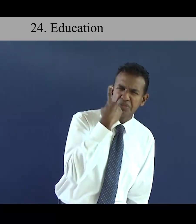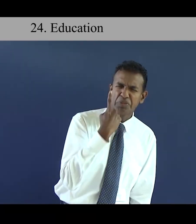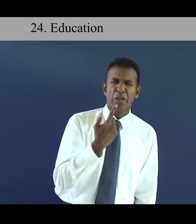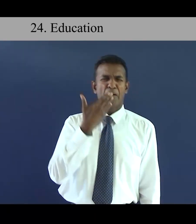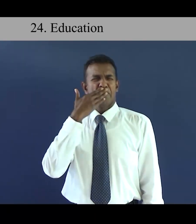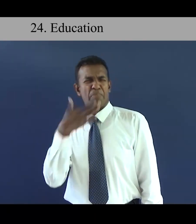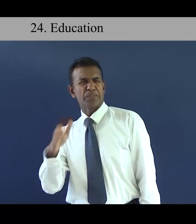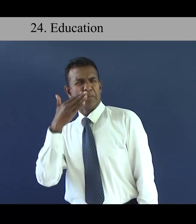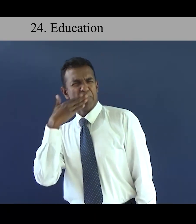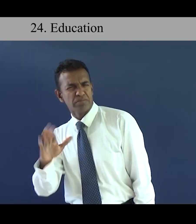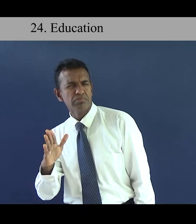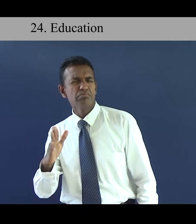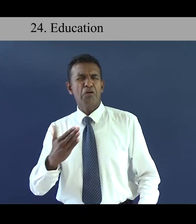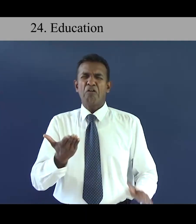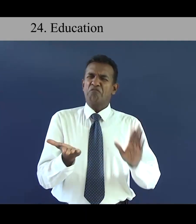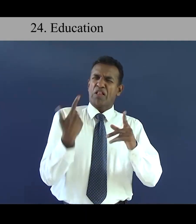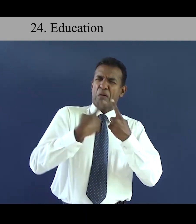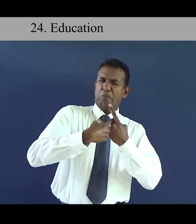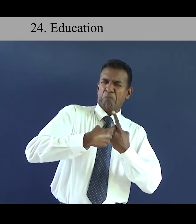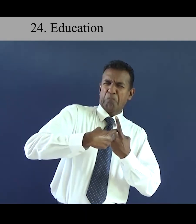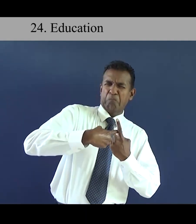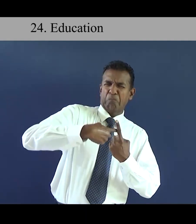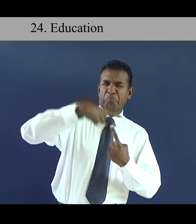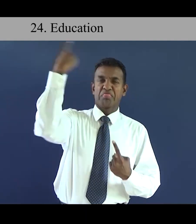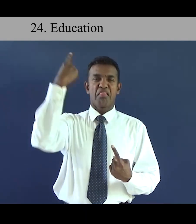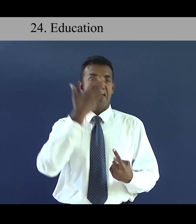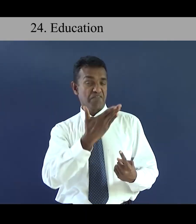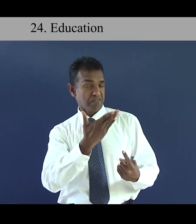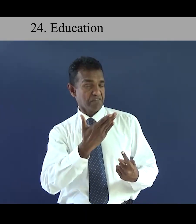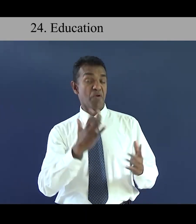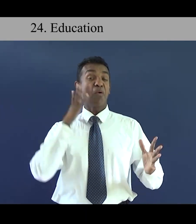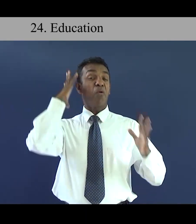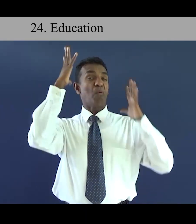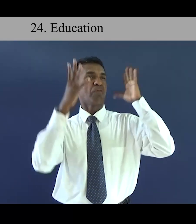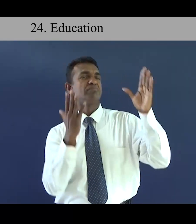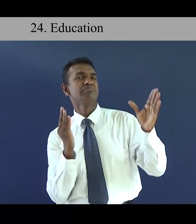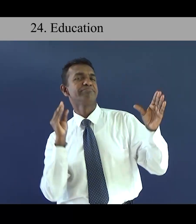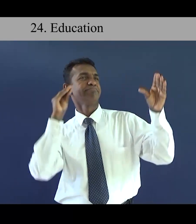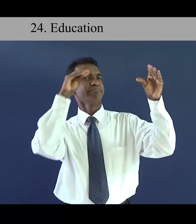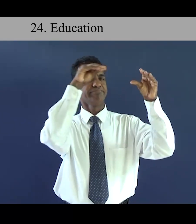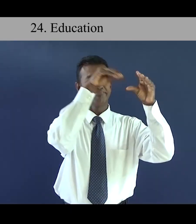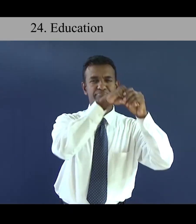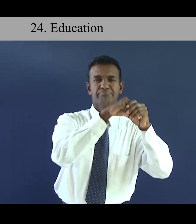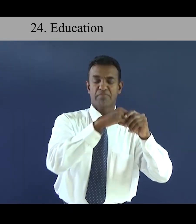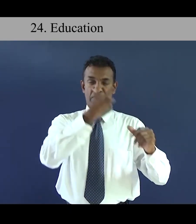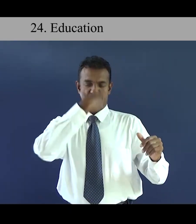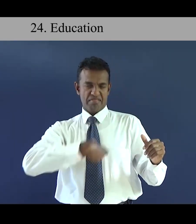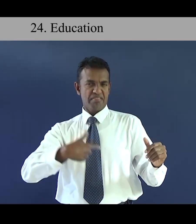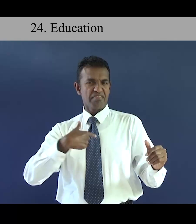Disabled people are not excluded from, kept out of